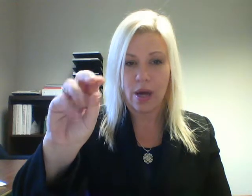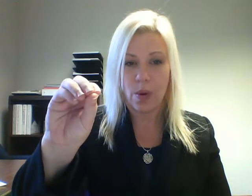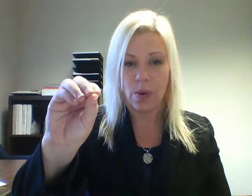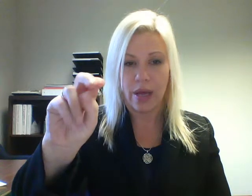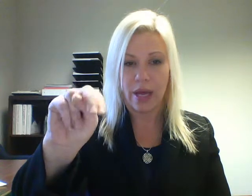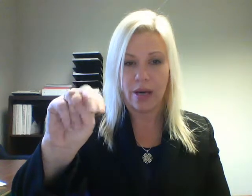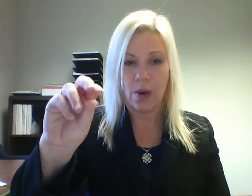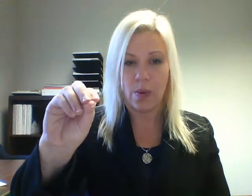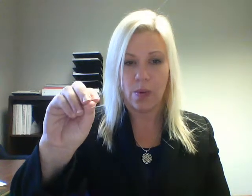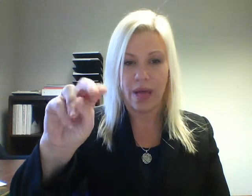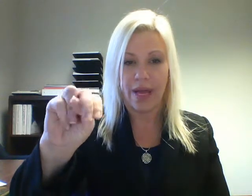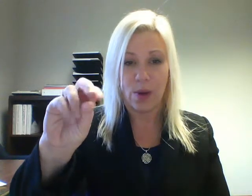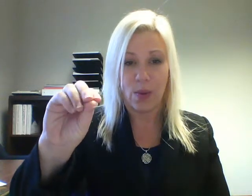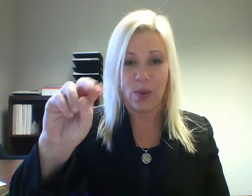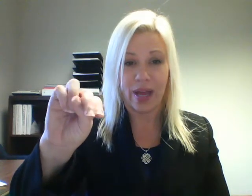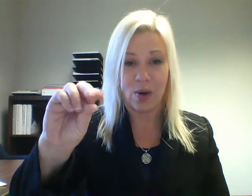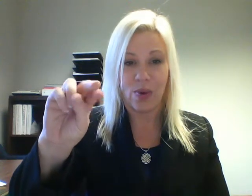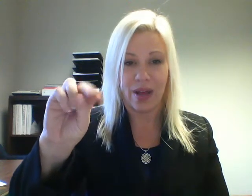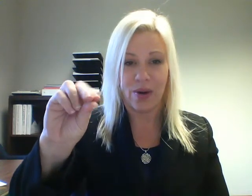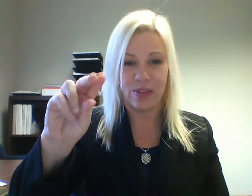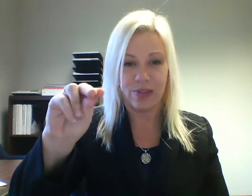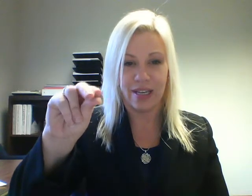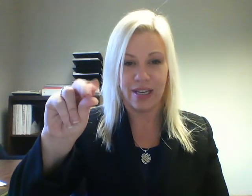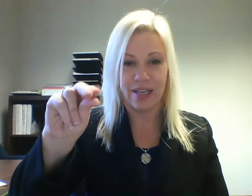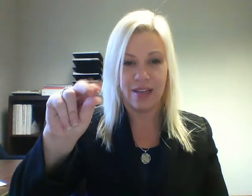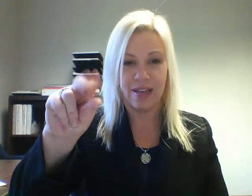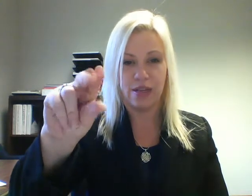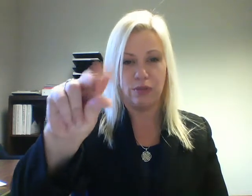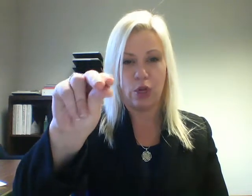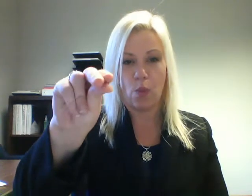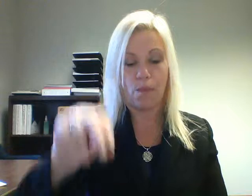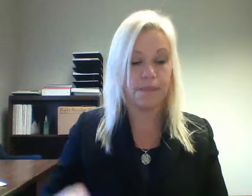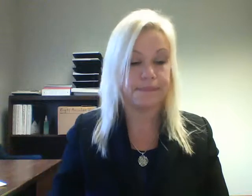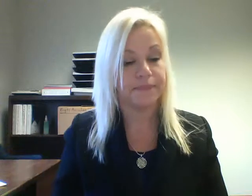N-O, N-O, N-O, N-O, N-O. You see it? No.